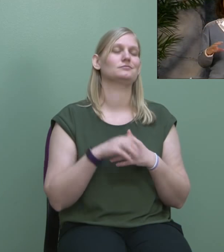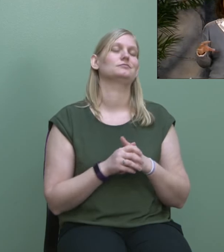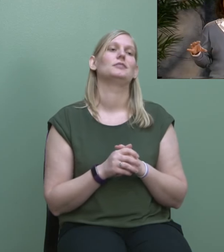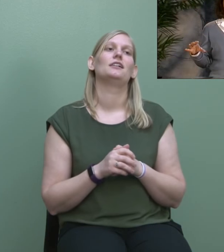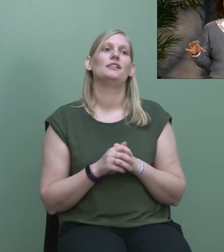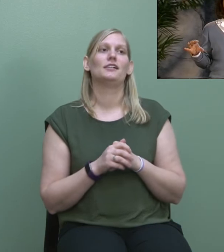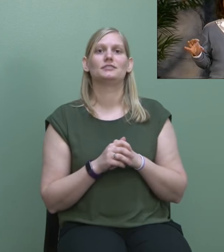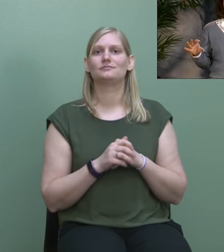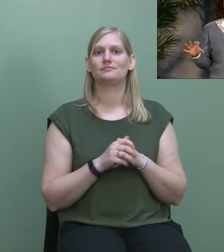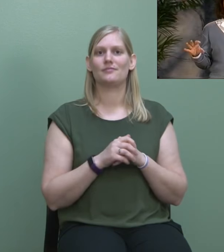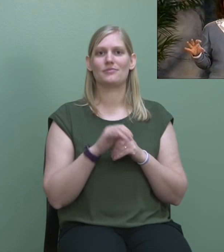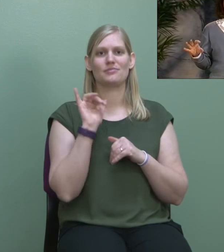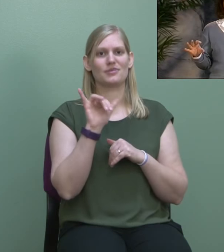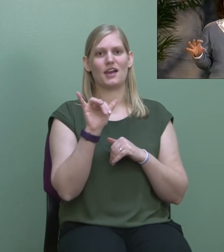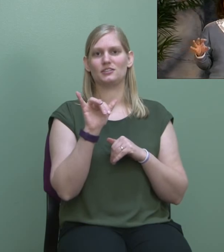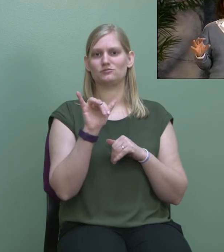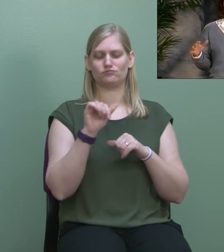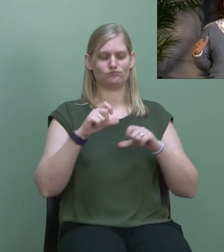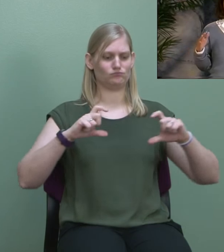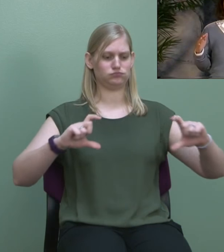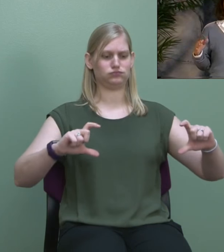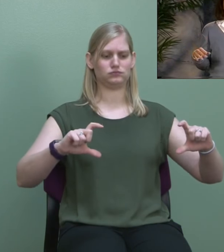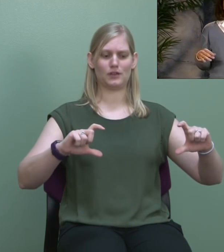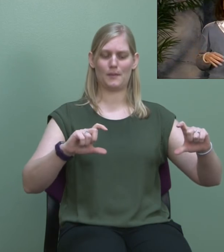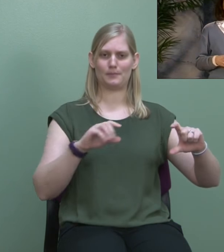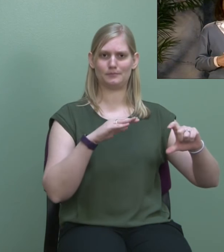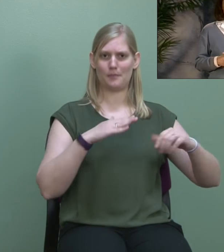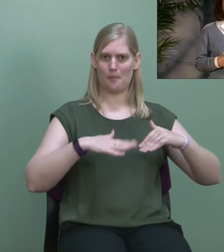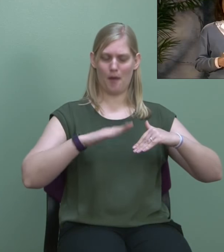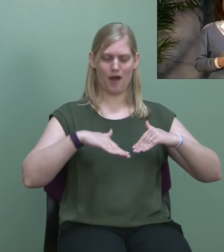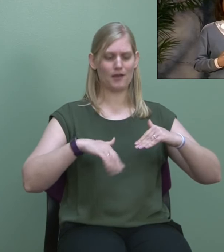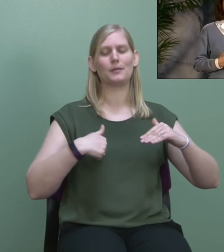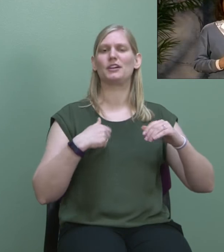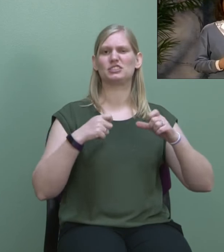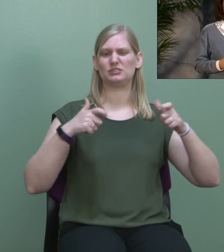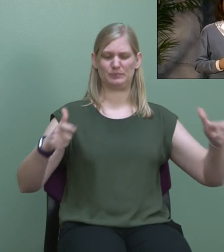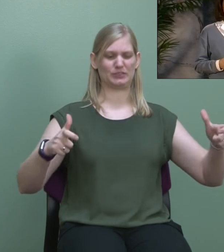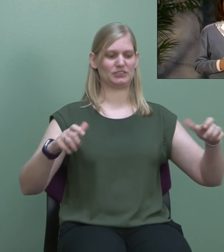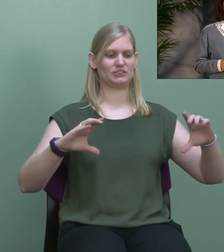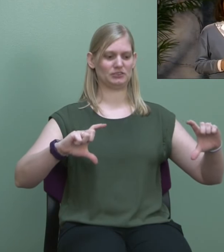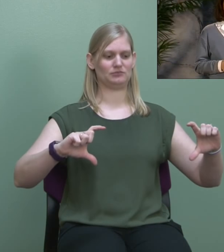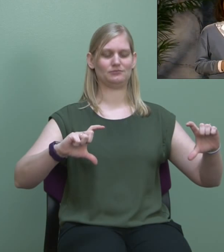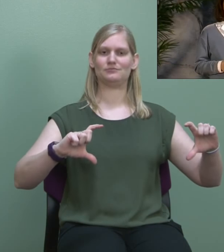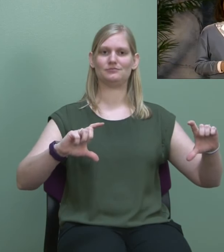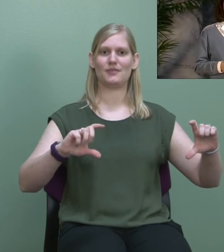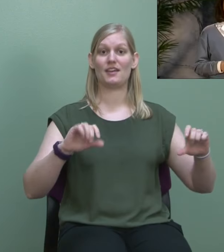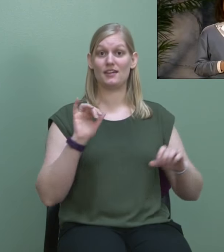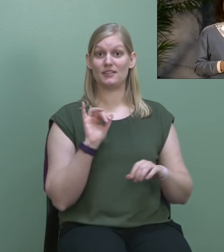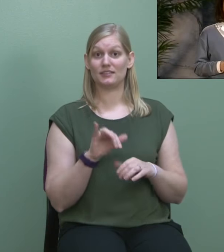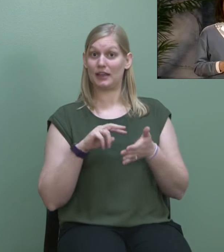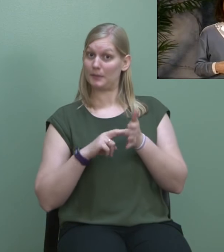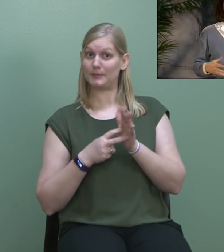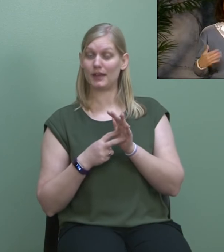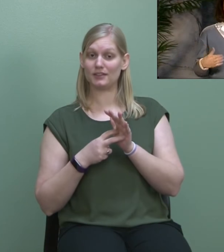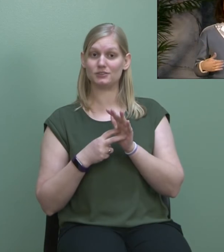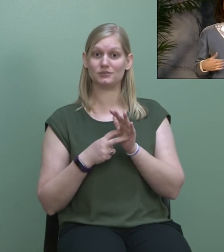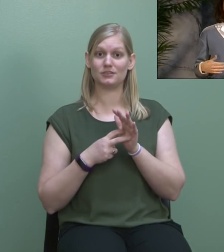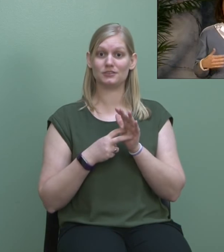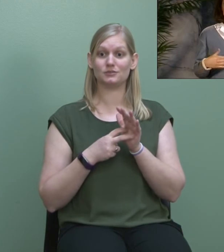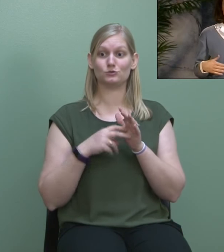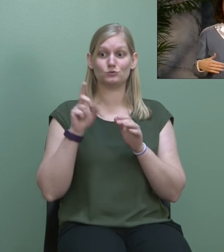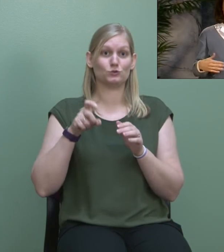the largest block of the building, and it should be the largest amount